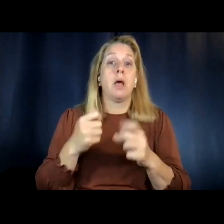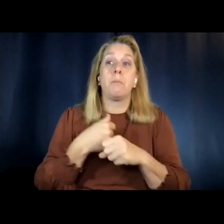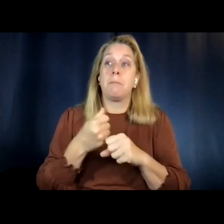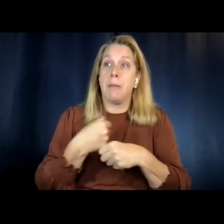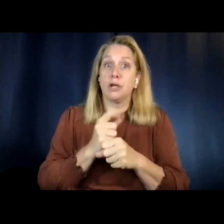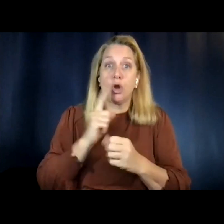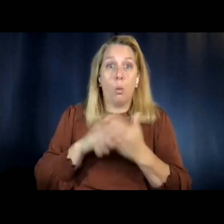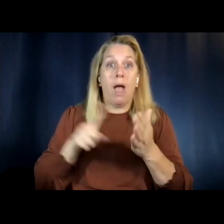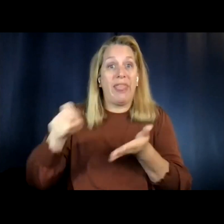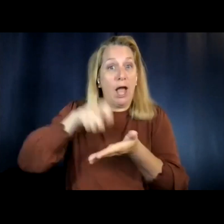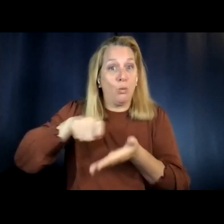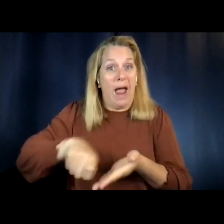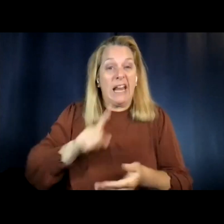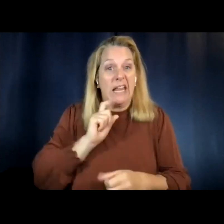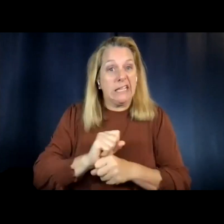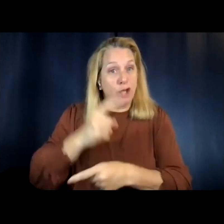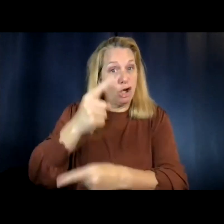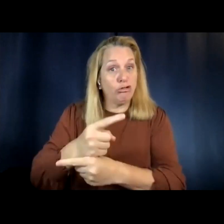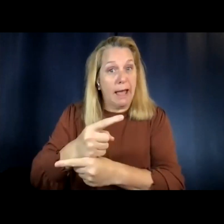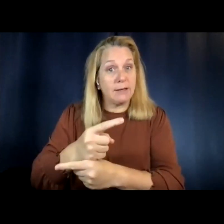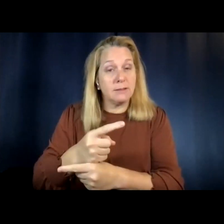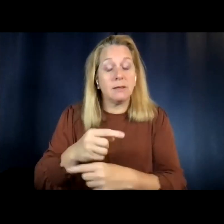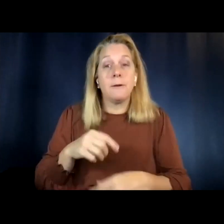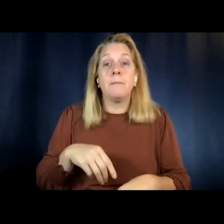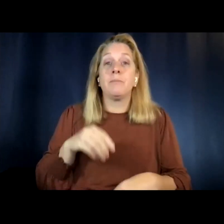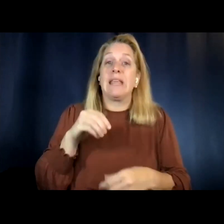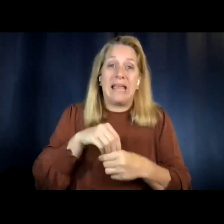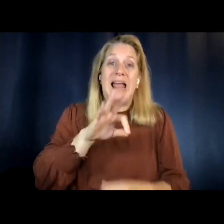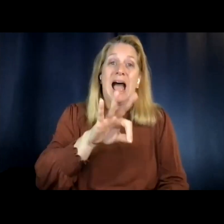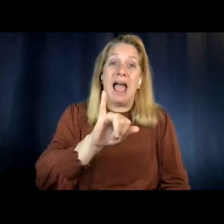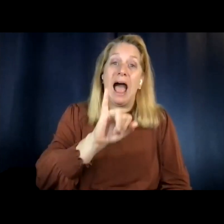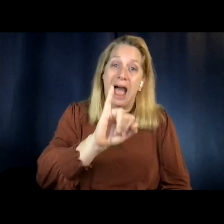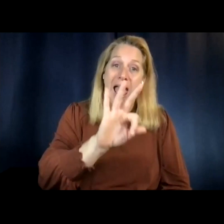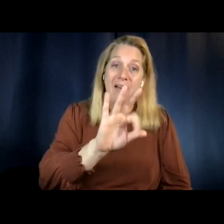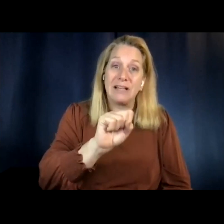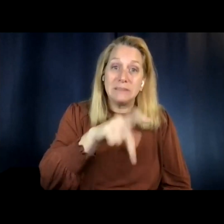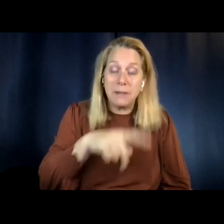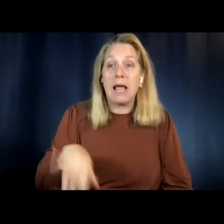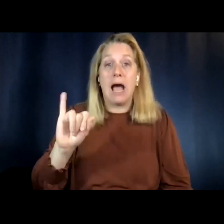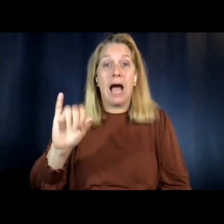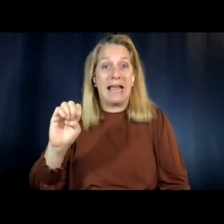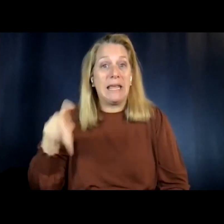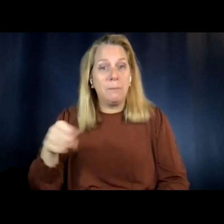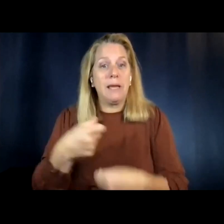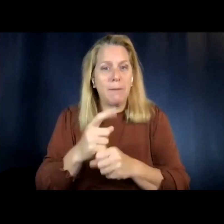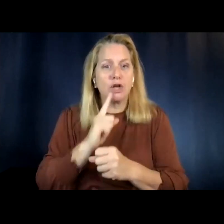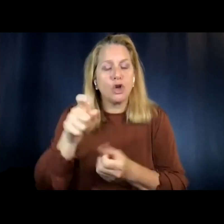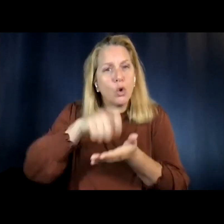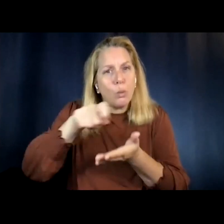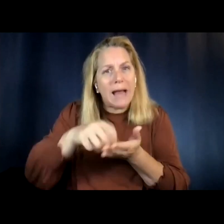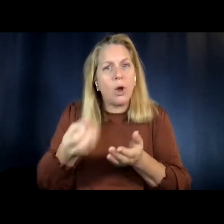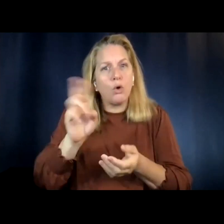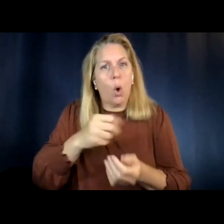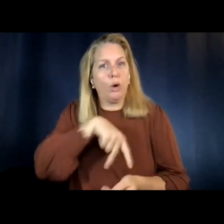correct. In your IFSP and IEP meetings, make your own notes so that